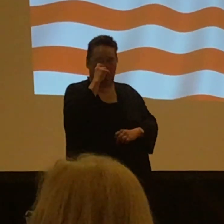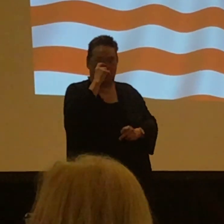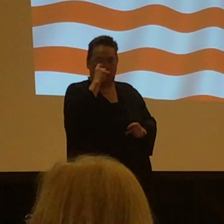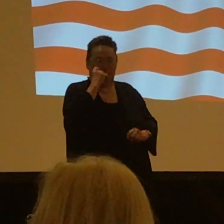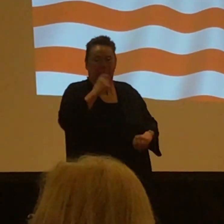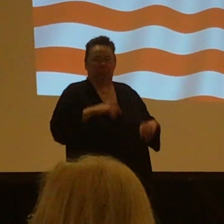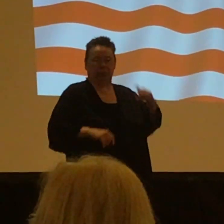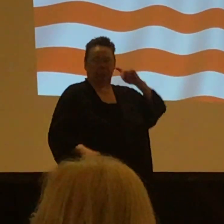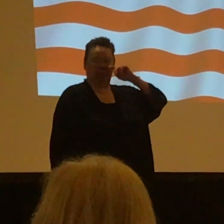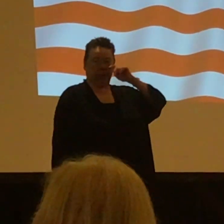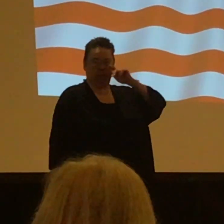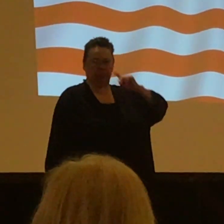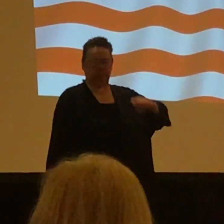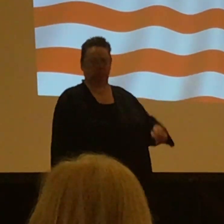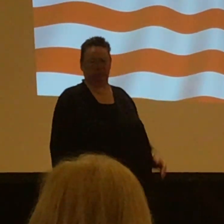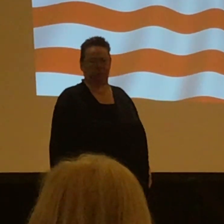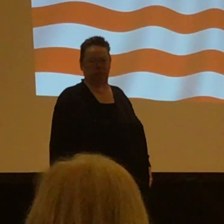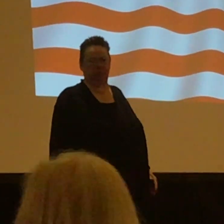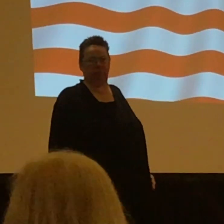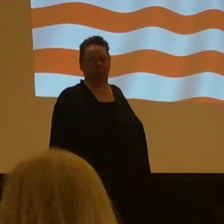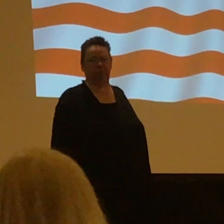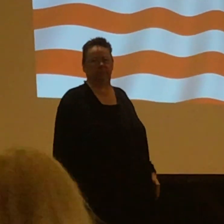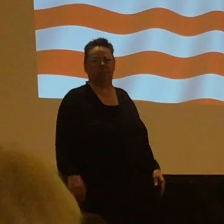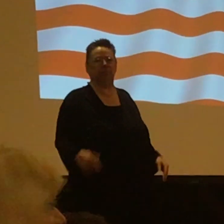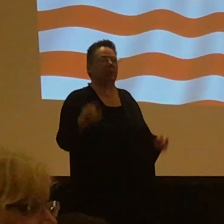daughter. Thank you.